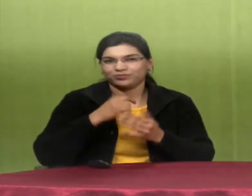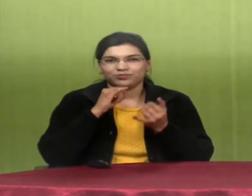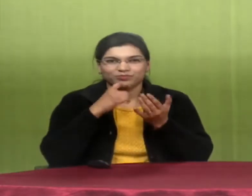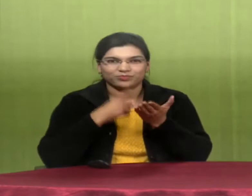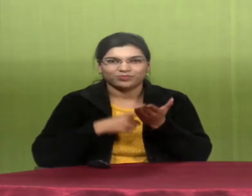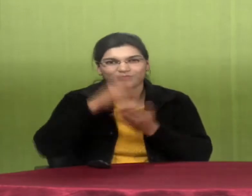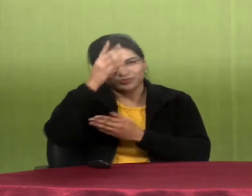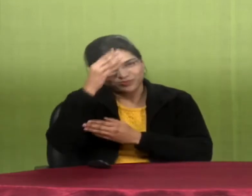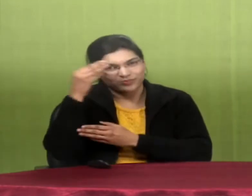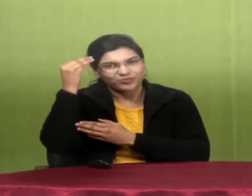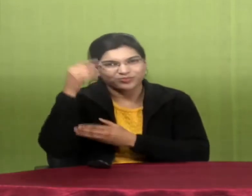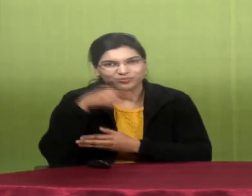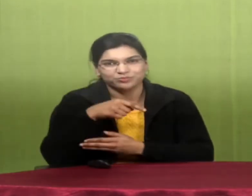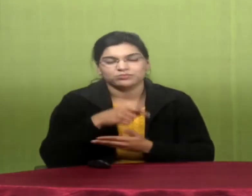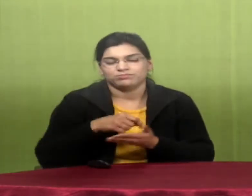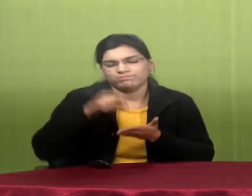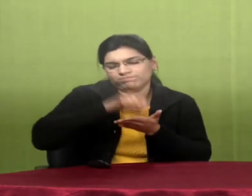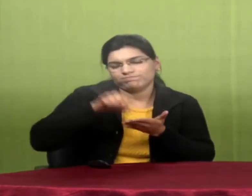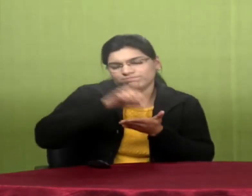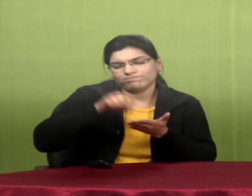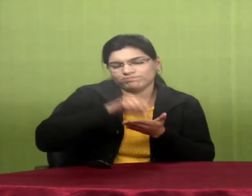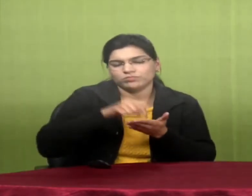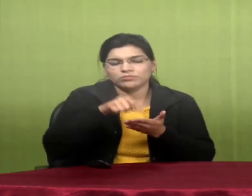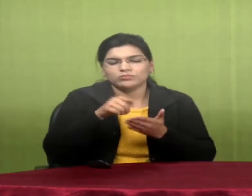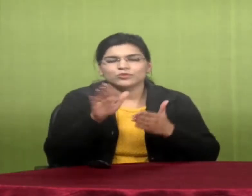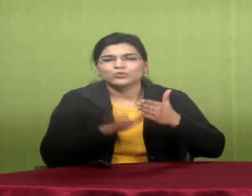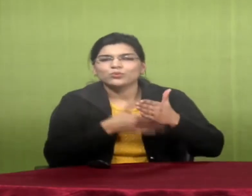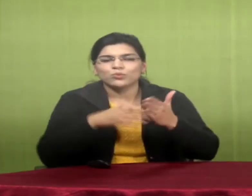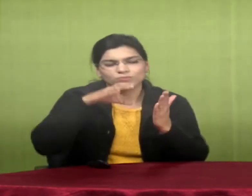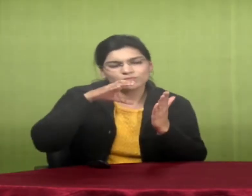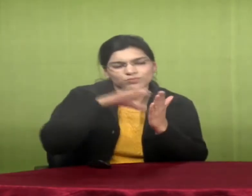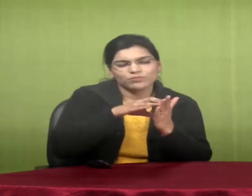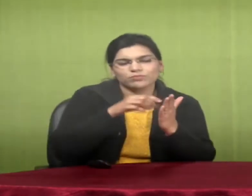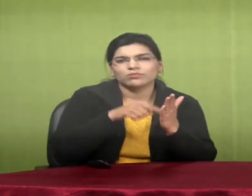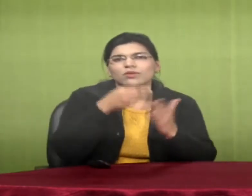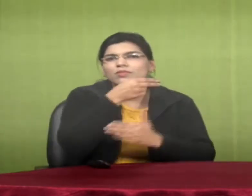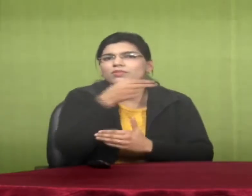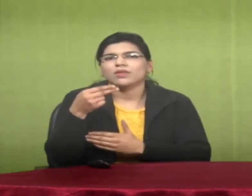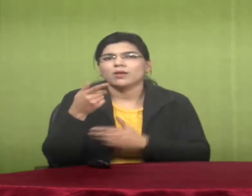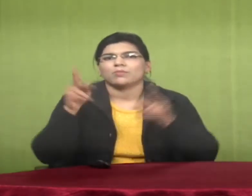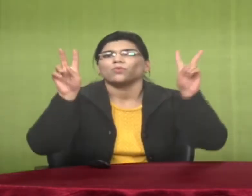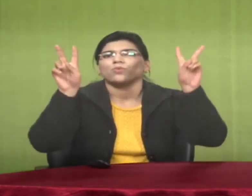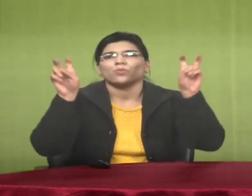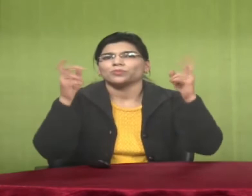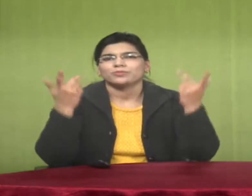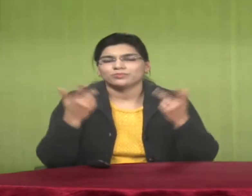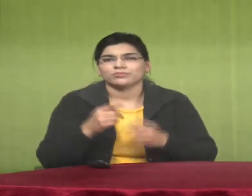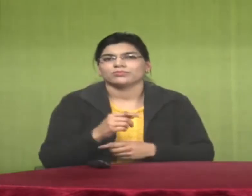The poet in the poem, the road not taken,